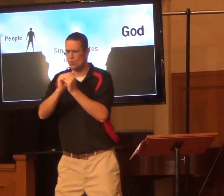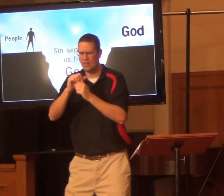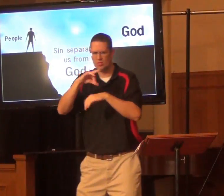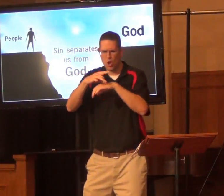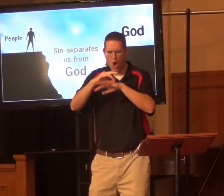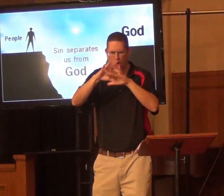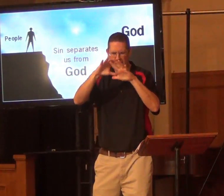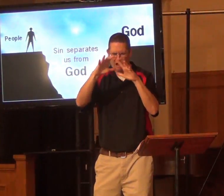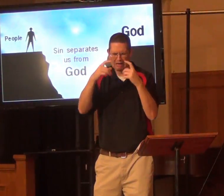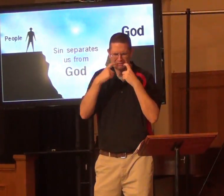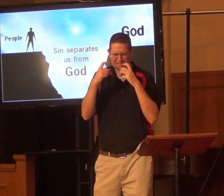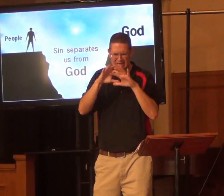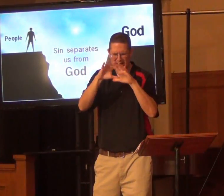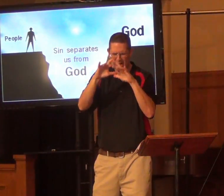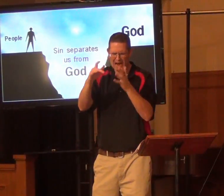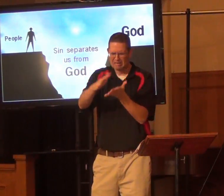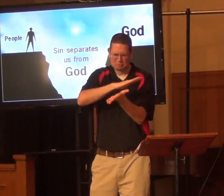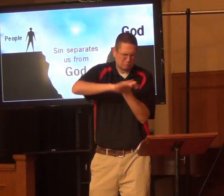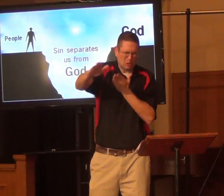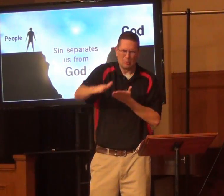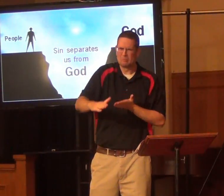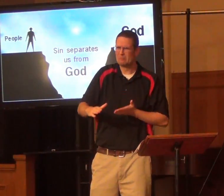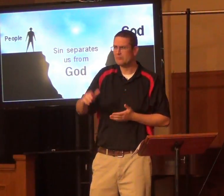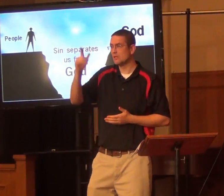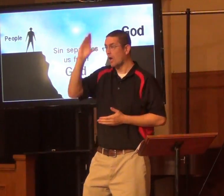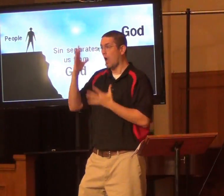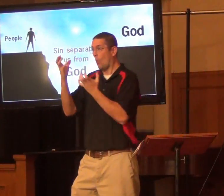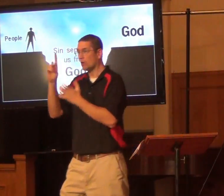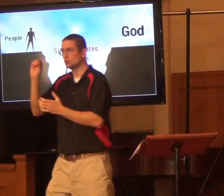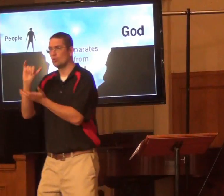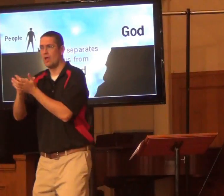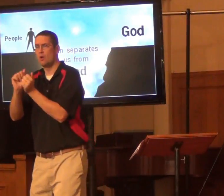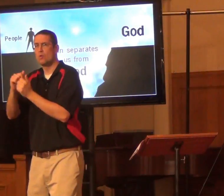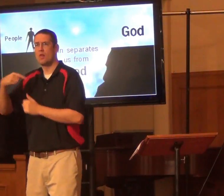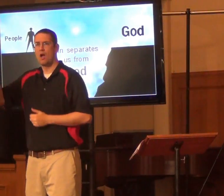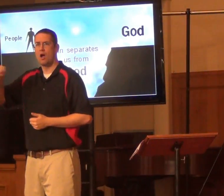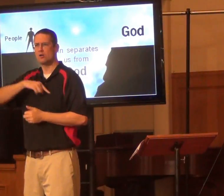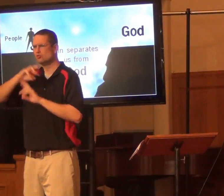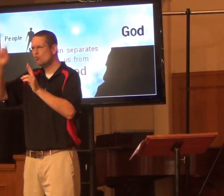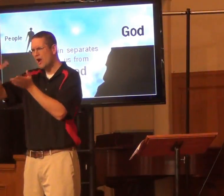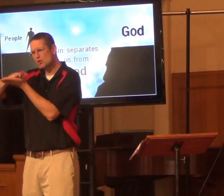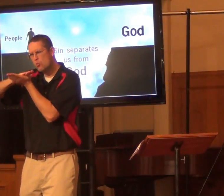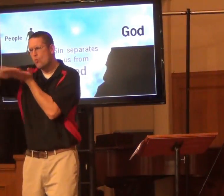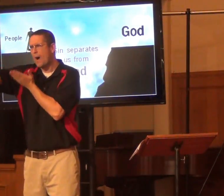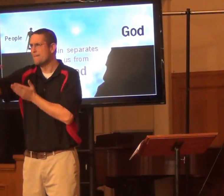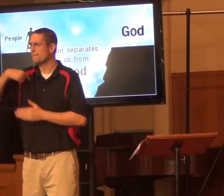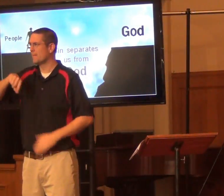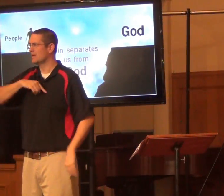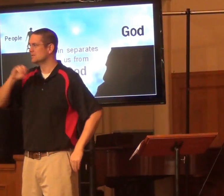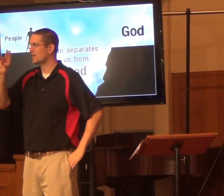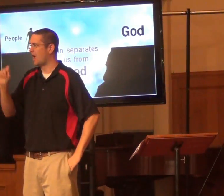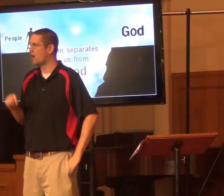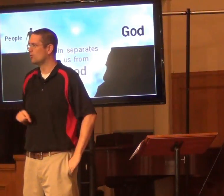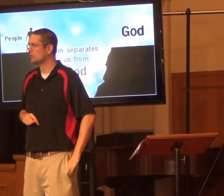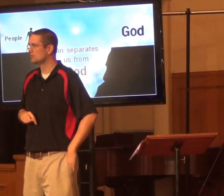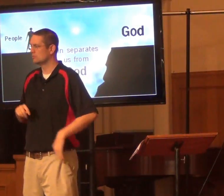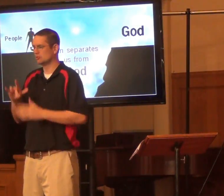God was angry with the earth. He saw all the sin. He wanted to blot it out. God wants to do that with us. He wants to wipe us